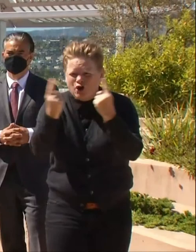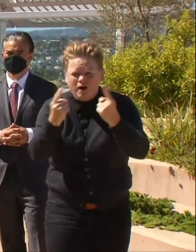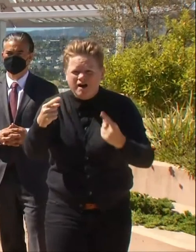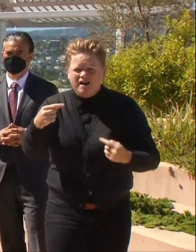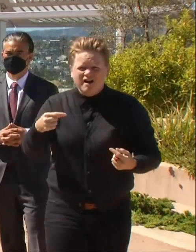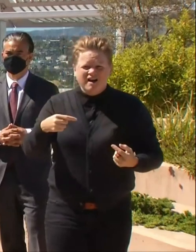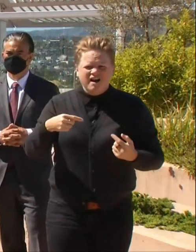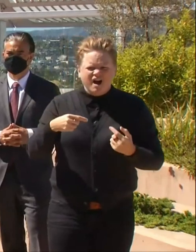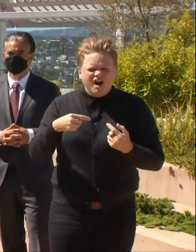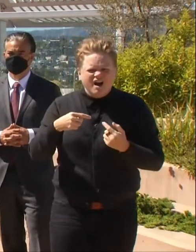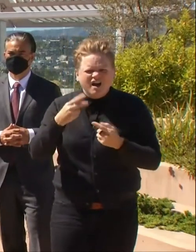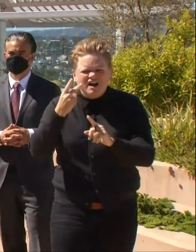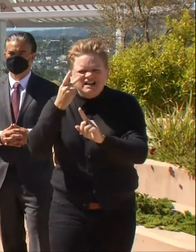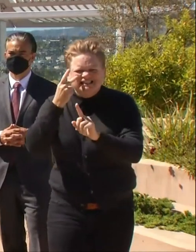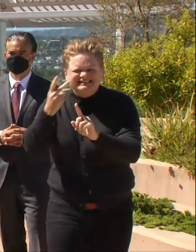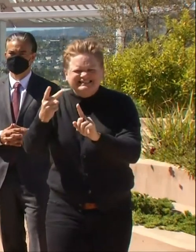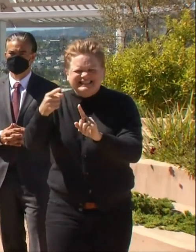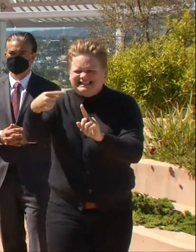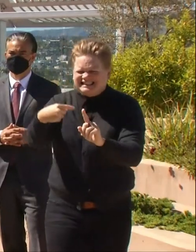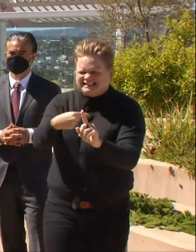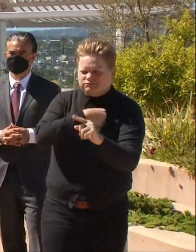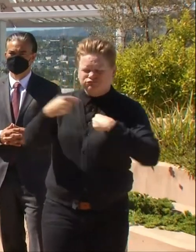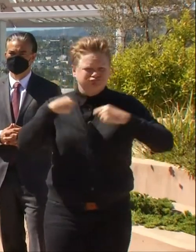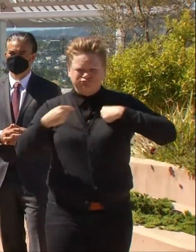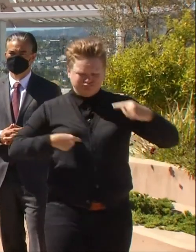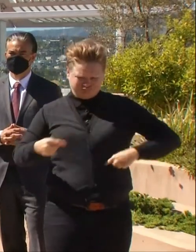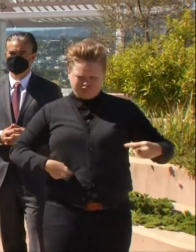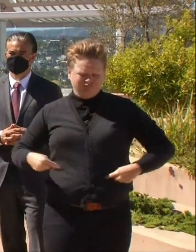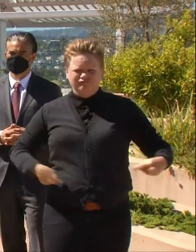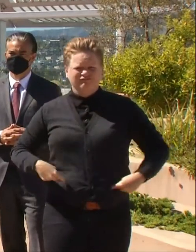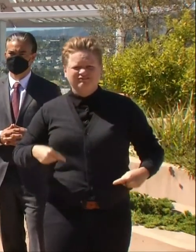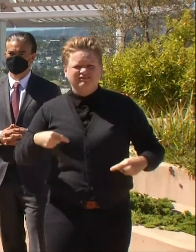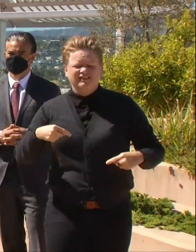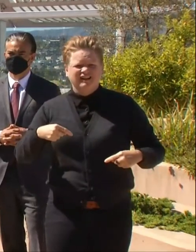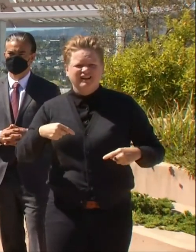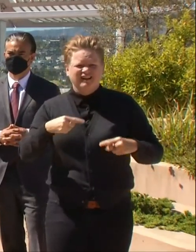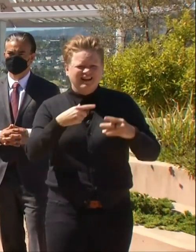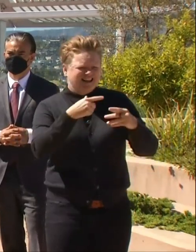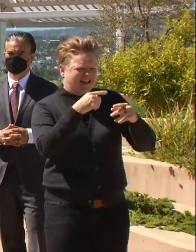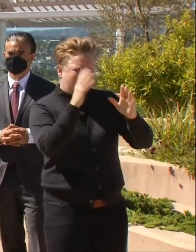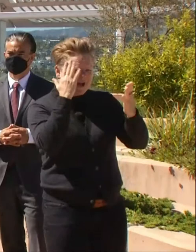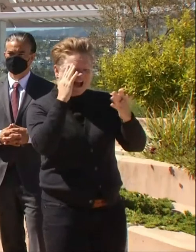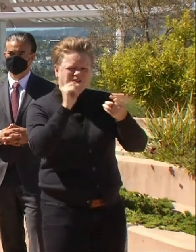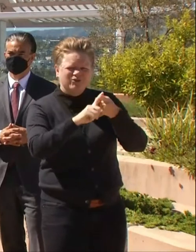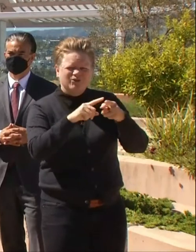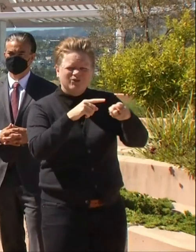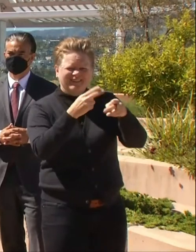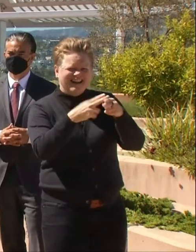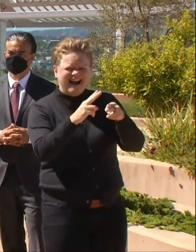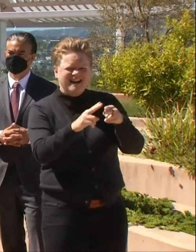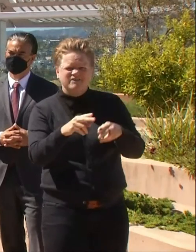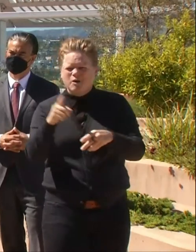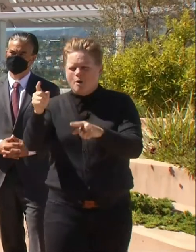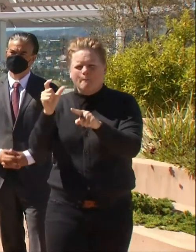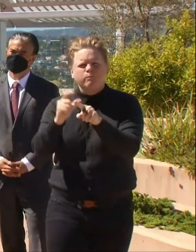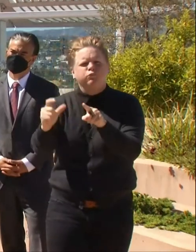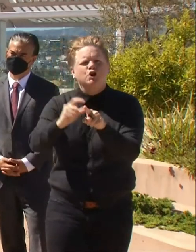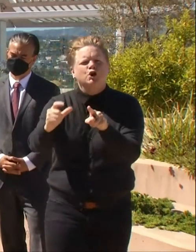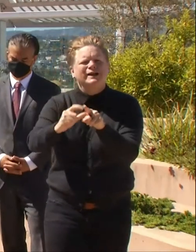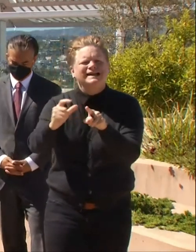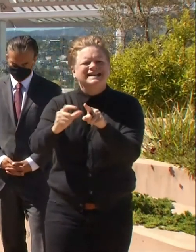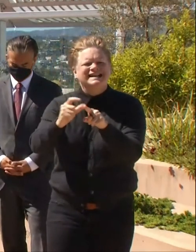weapon fires bigger bullets at a faster rate of speed and causes absolute devastation to the human body. It